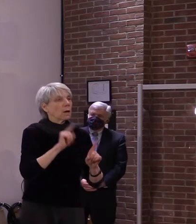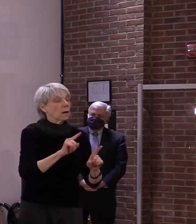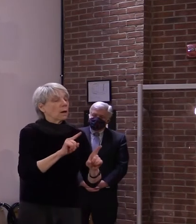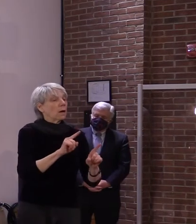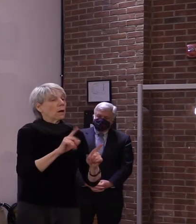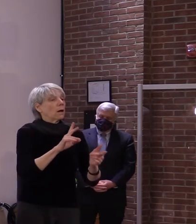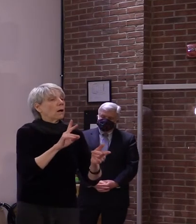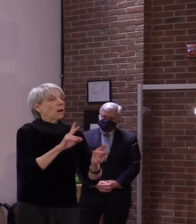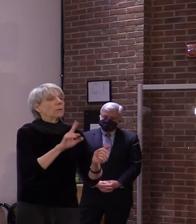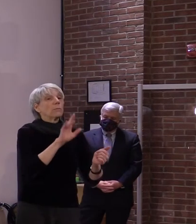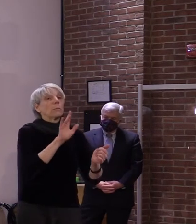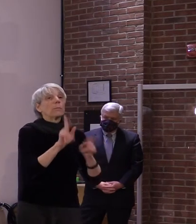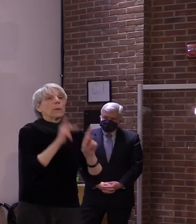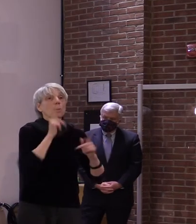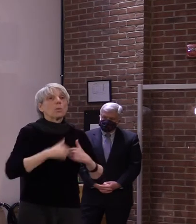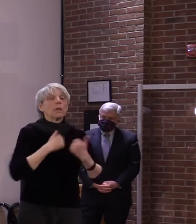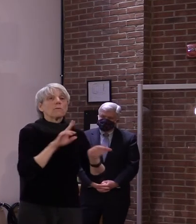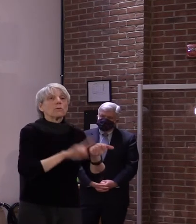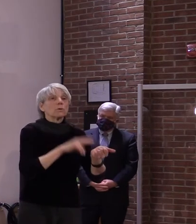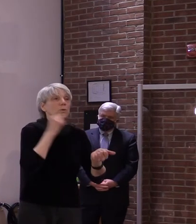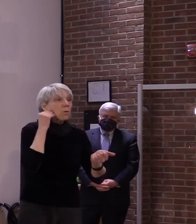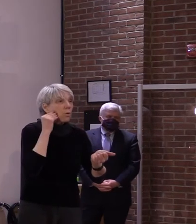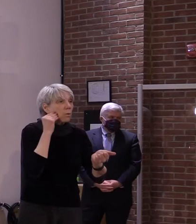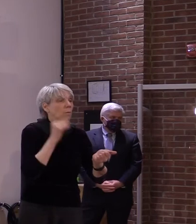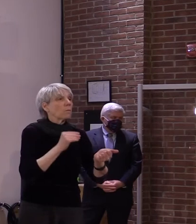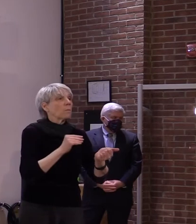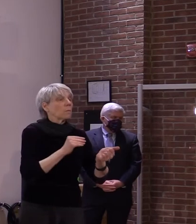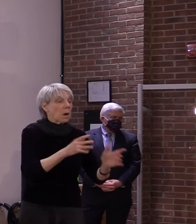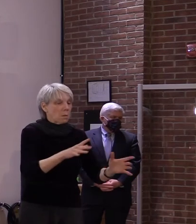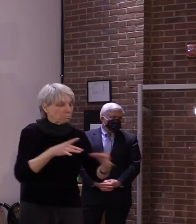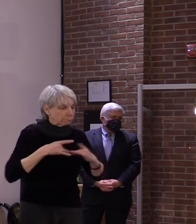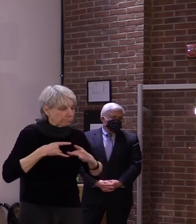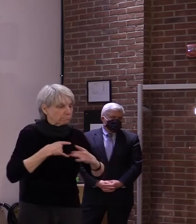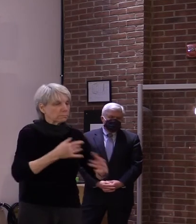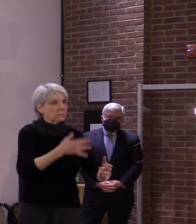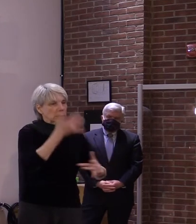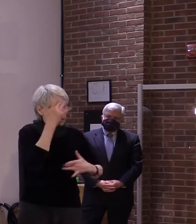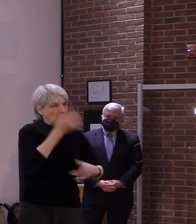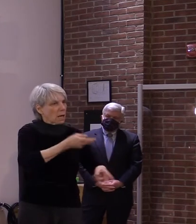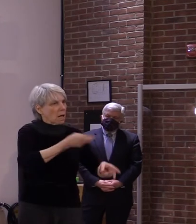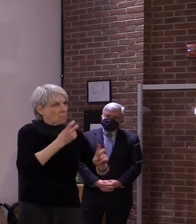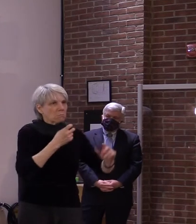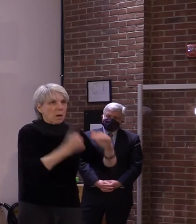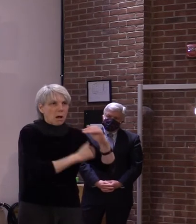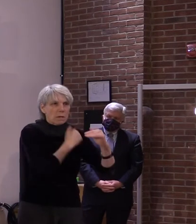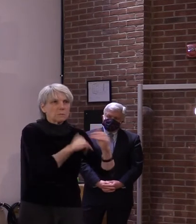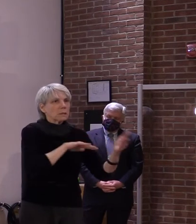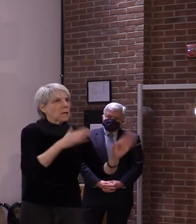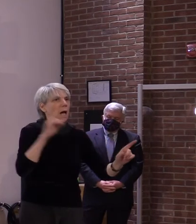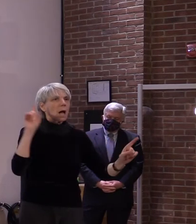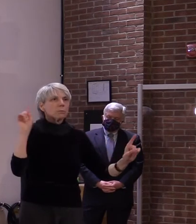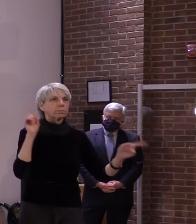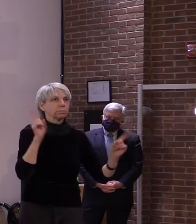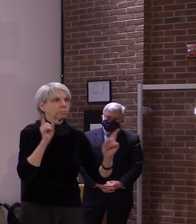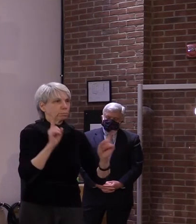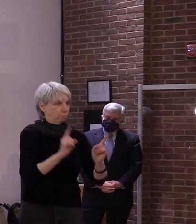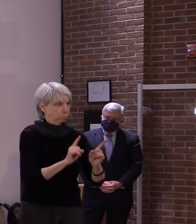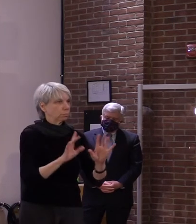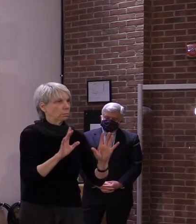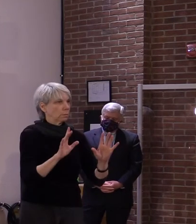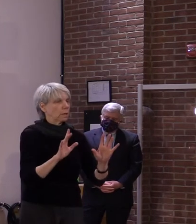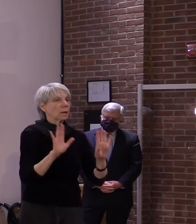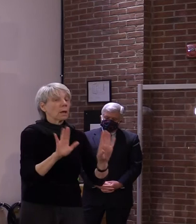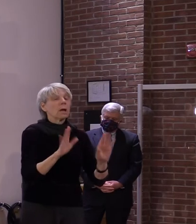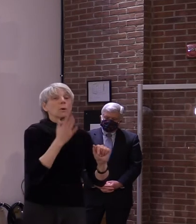long-term care facilities in this context i do want to call attention to a report our team just put out on covet